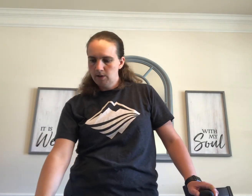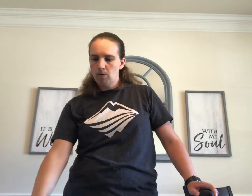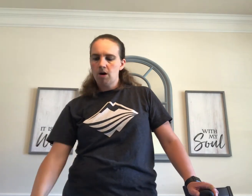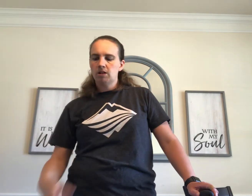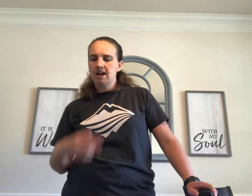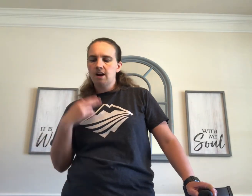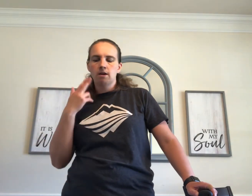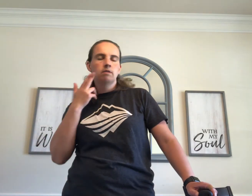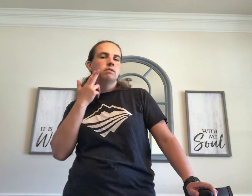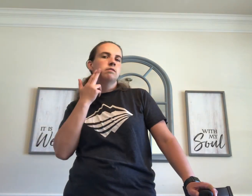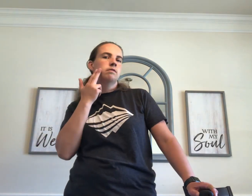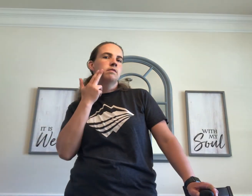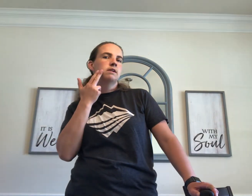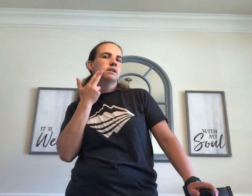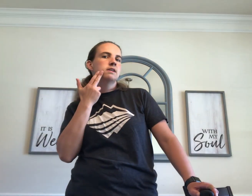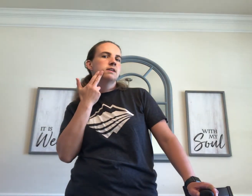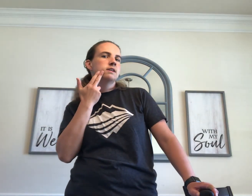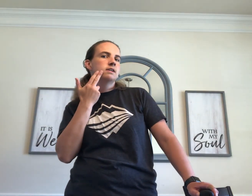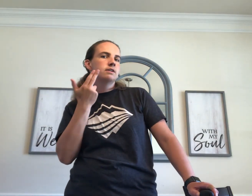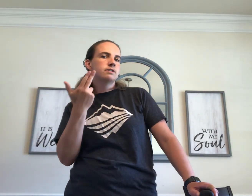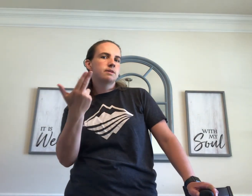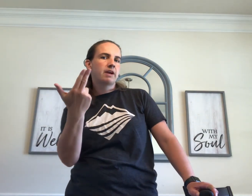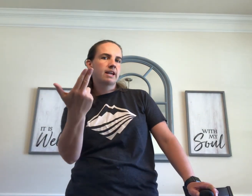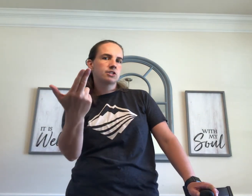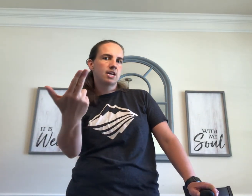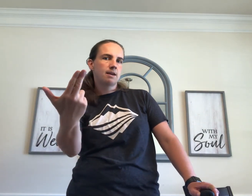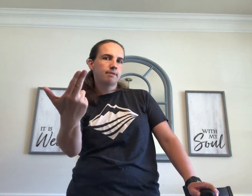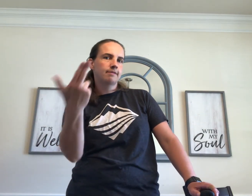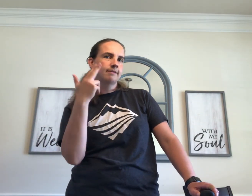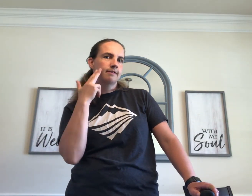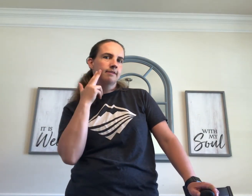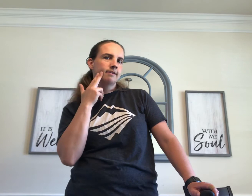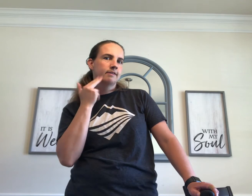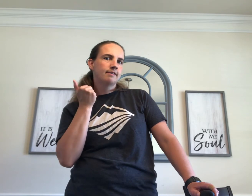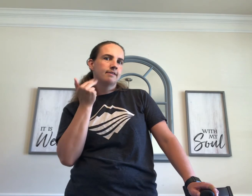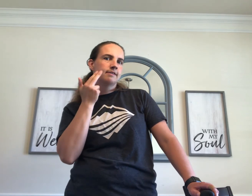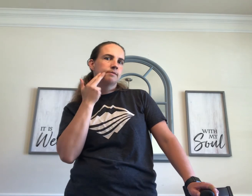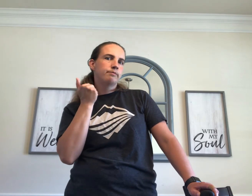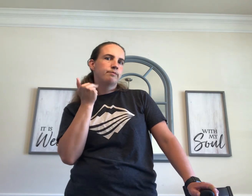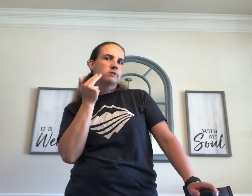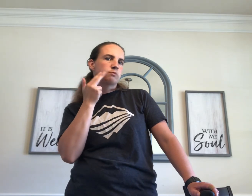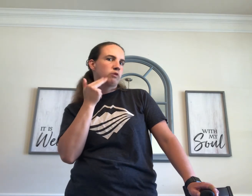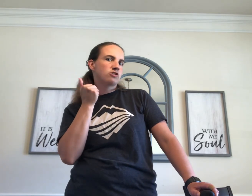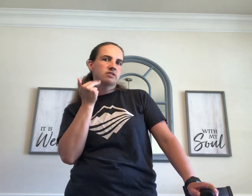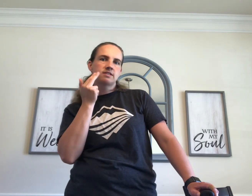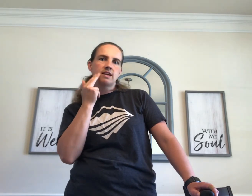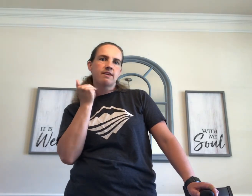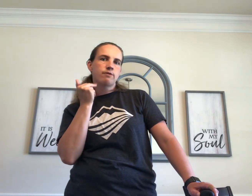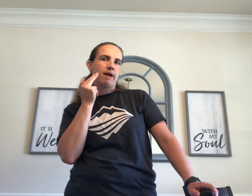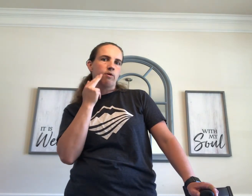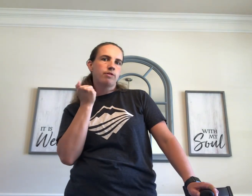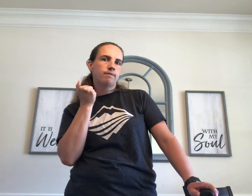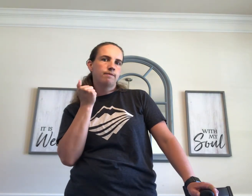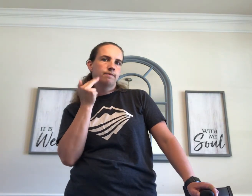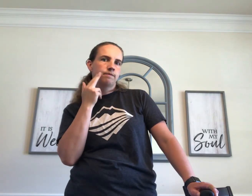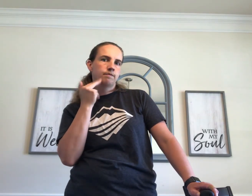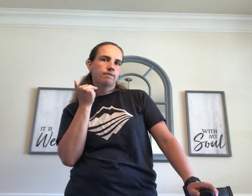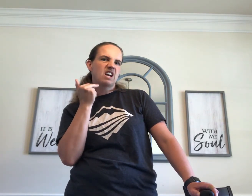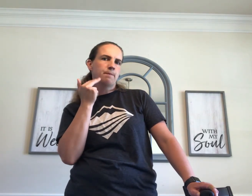Laurent Claire, you see my hand shape? Just brushes the side of your mouth. Kind of mouth